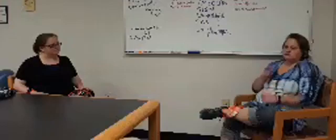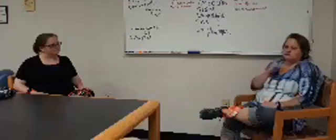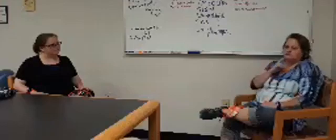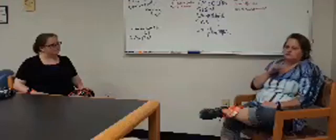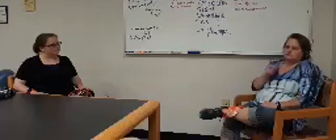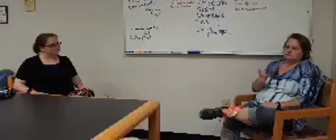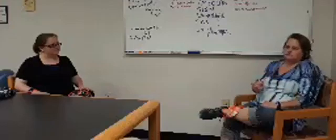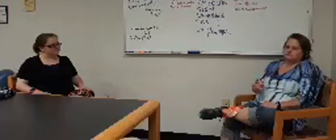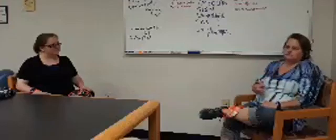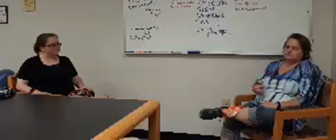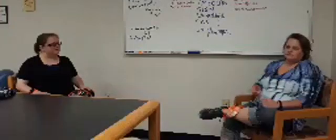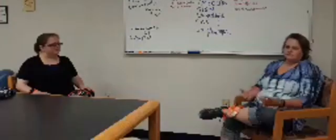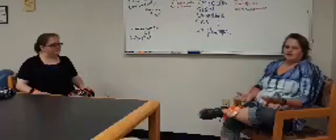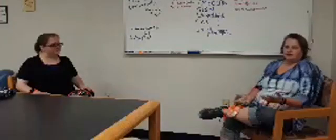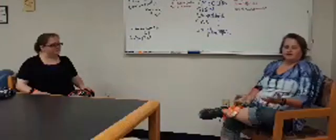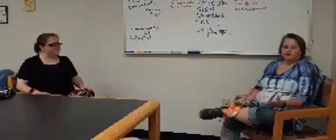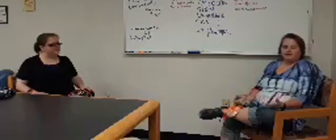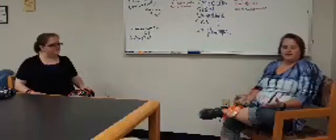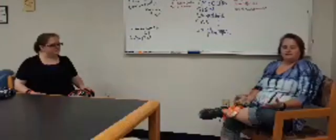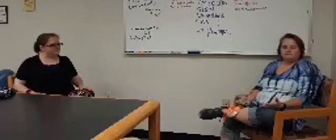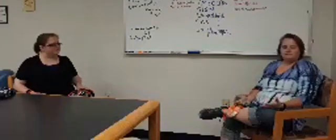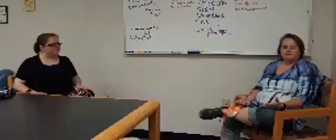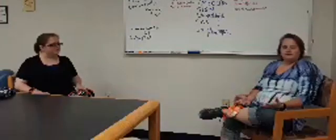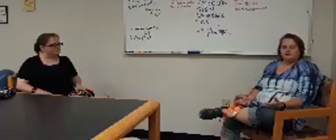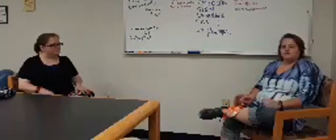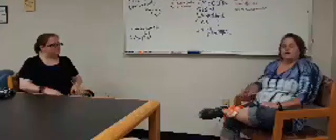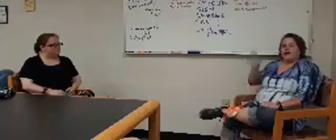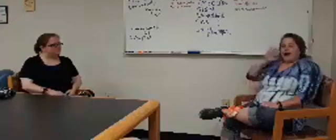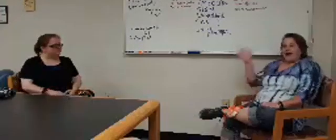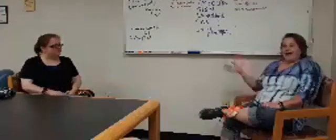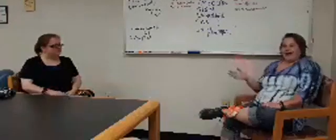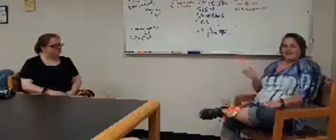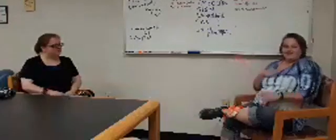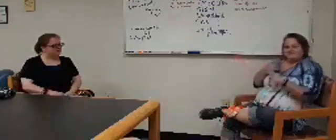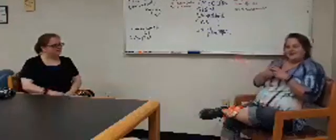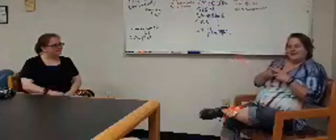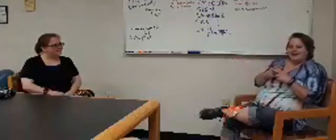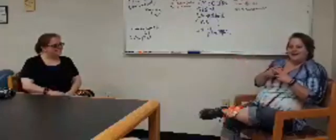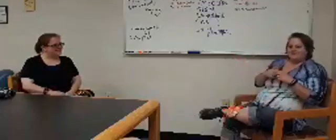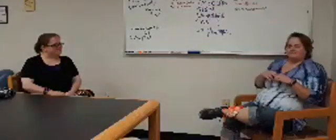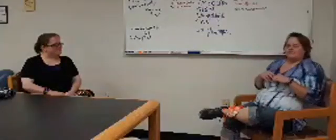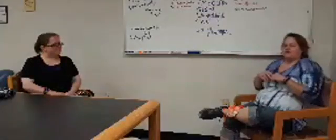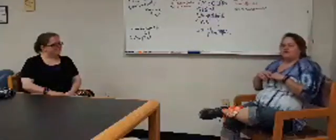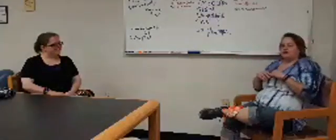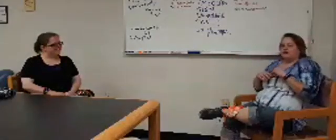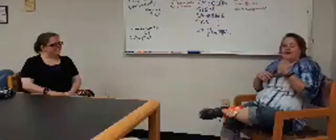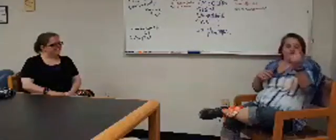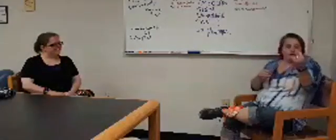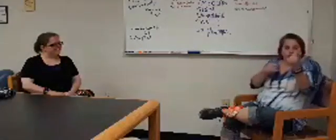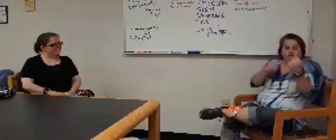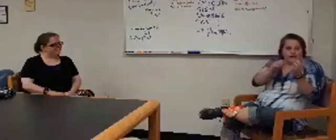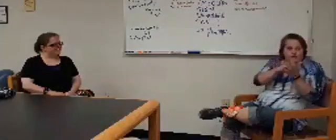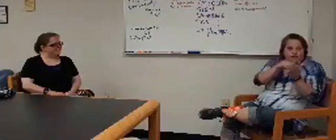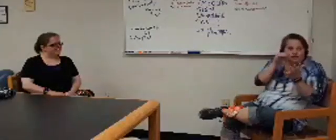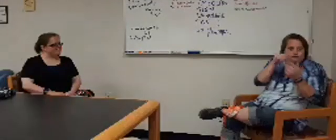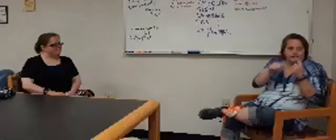right. I don't understand. So say, hi, my name, or say, if you try to learn the language,